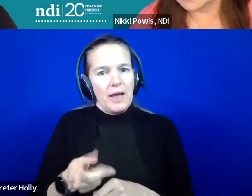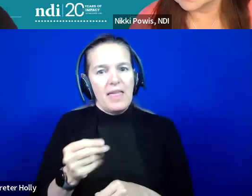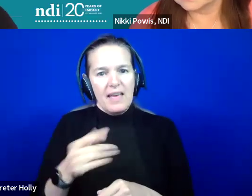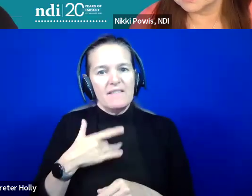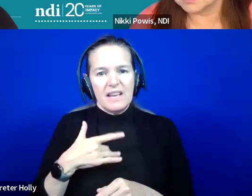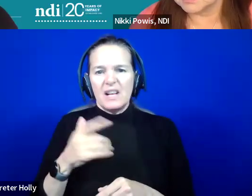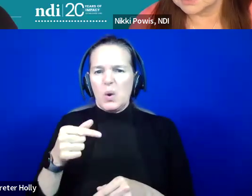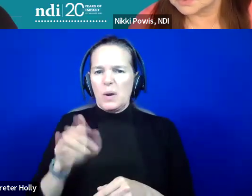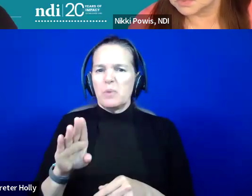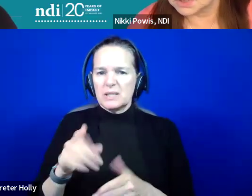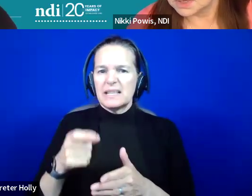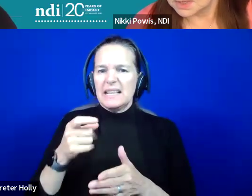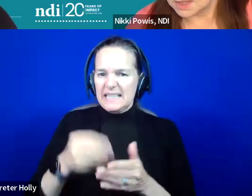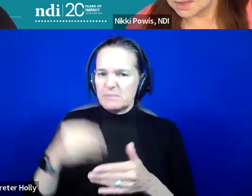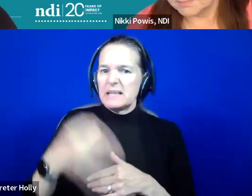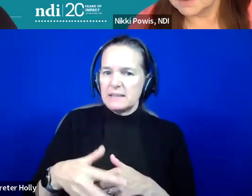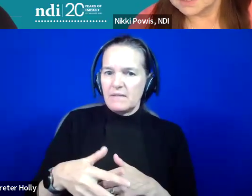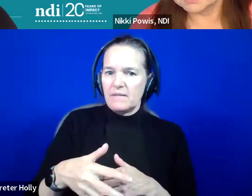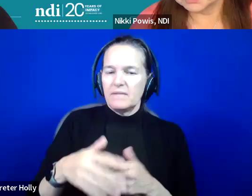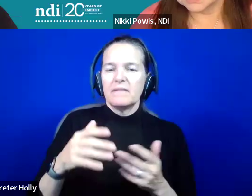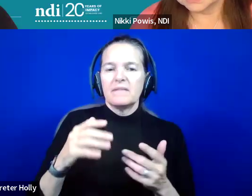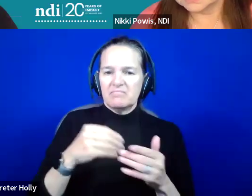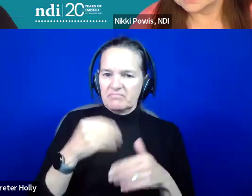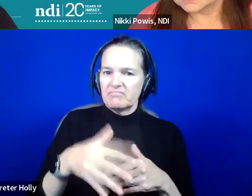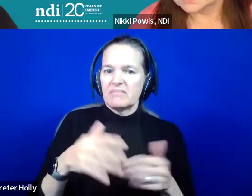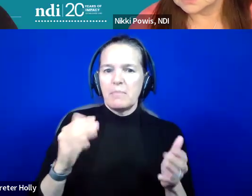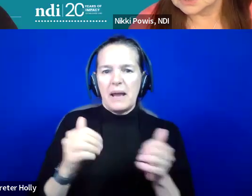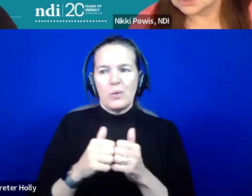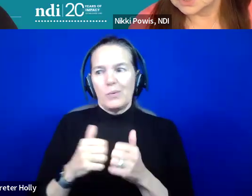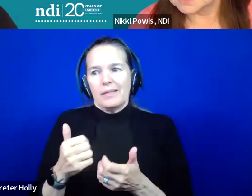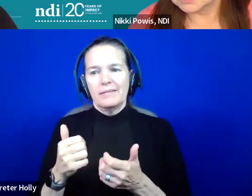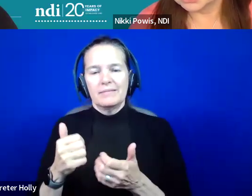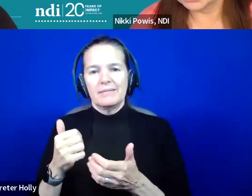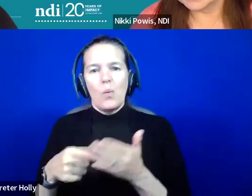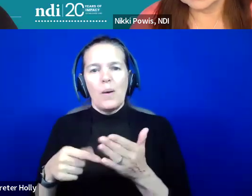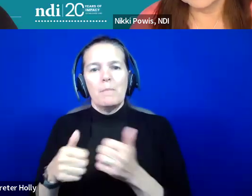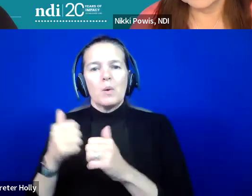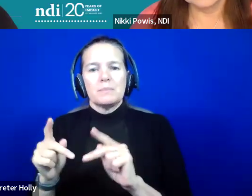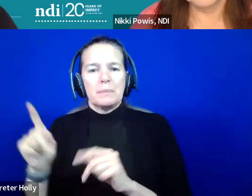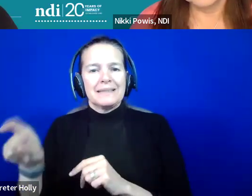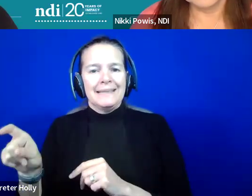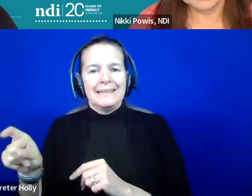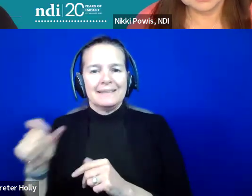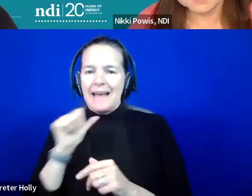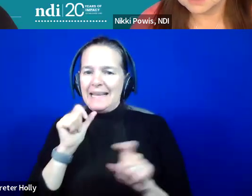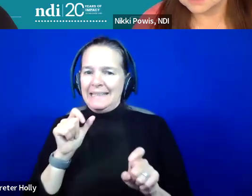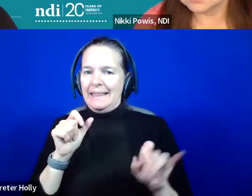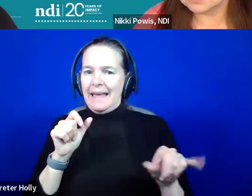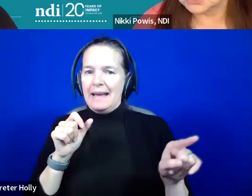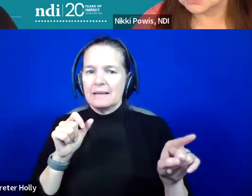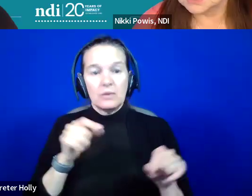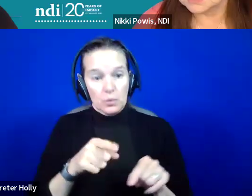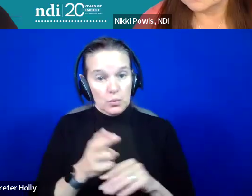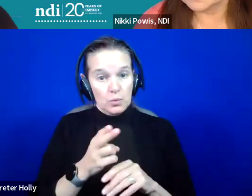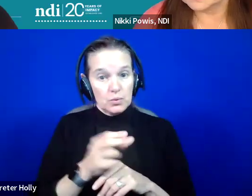rather expensive compared to what many people need. So to look at some alternatives. Have you ever used any